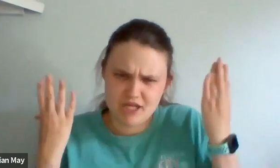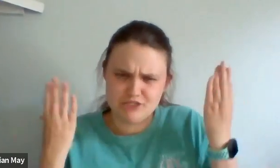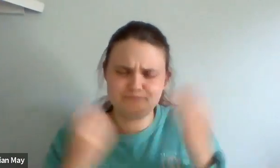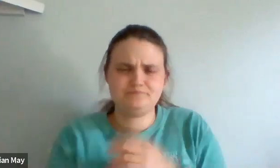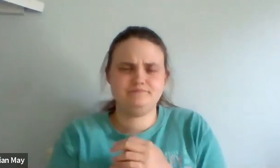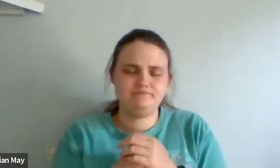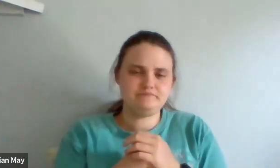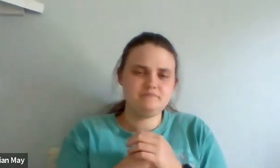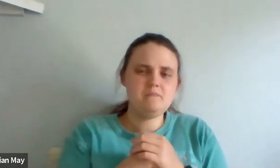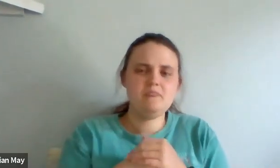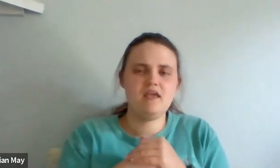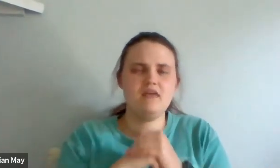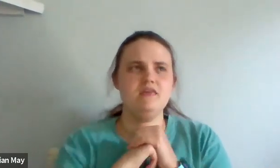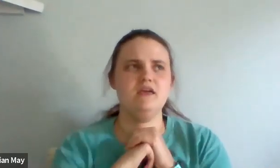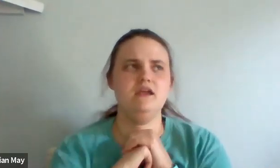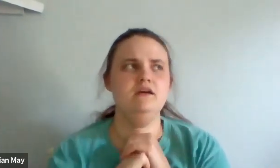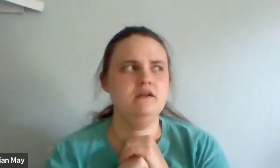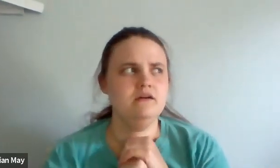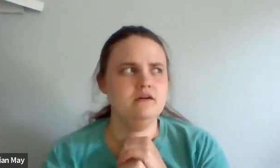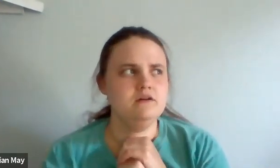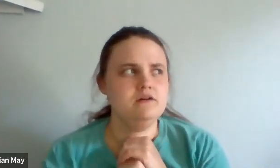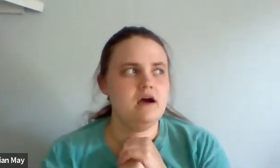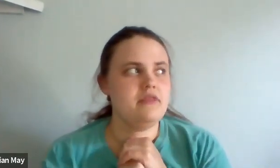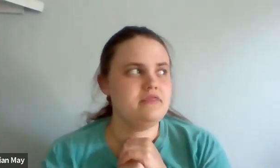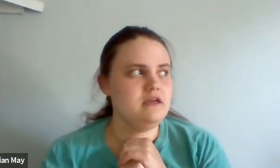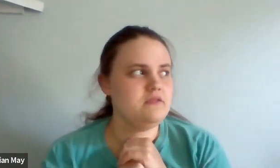much? And then I think